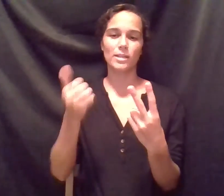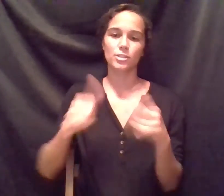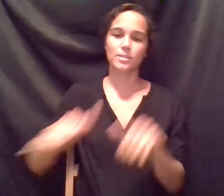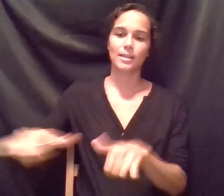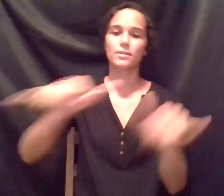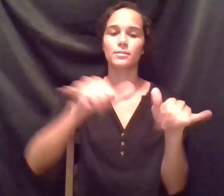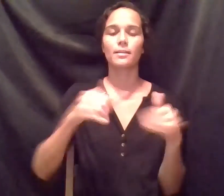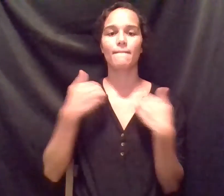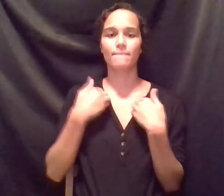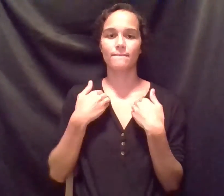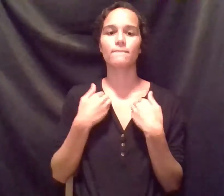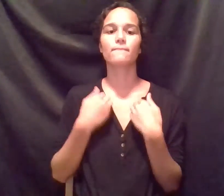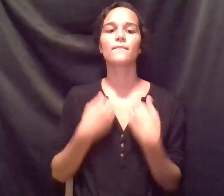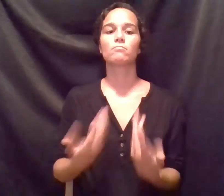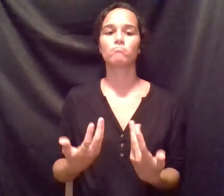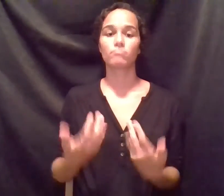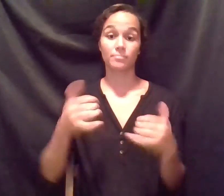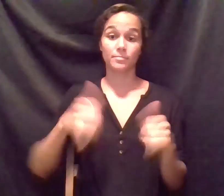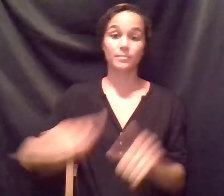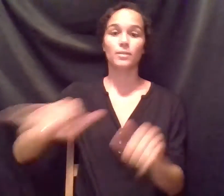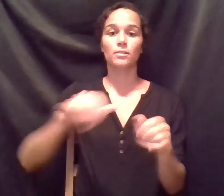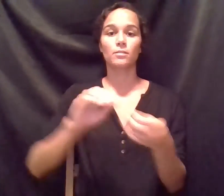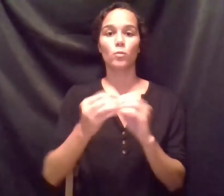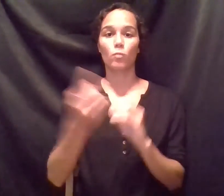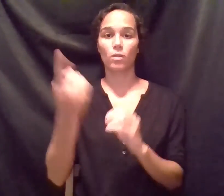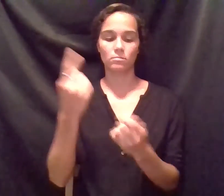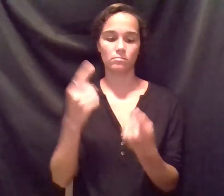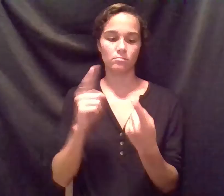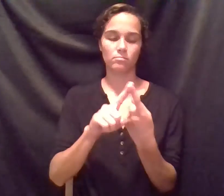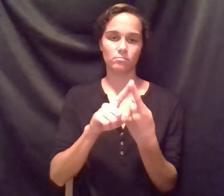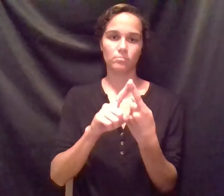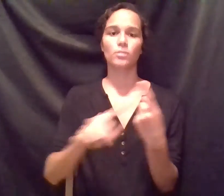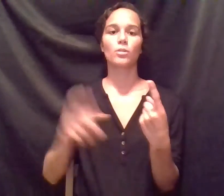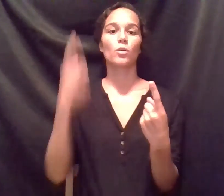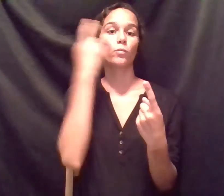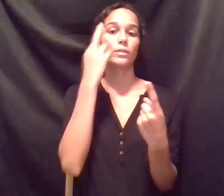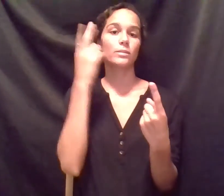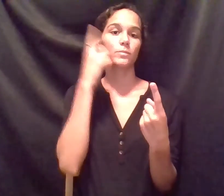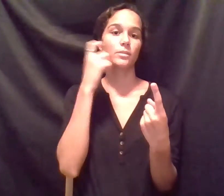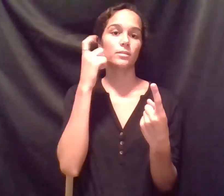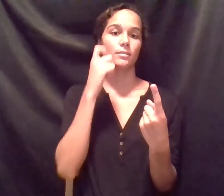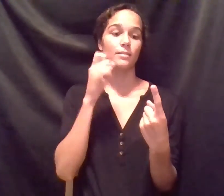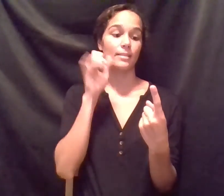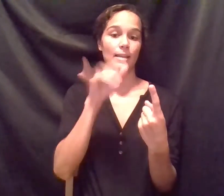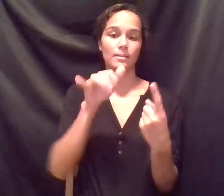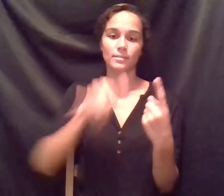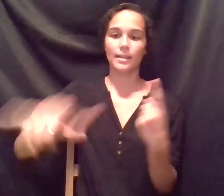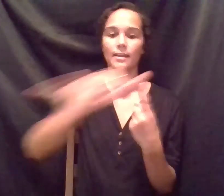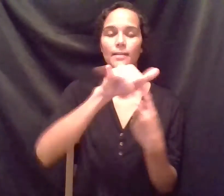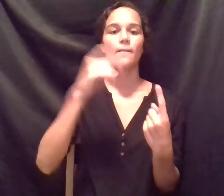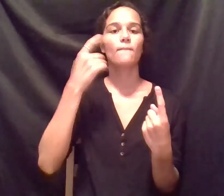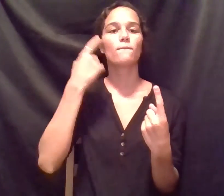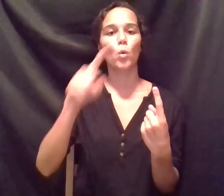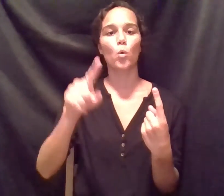standards. Okay? Reasonable suspicion. This is the standard to detain. If a police officer has reasonable